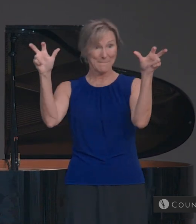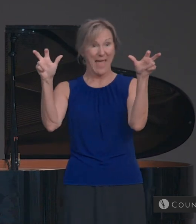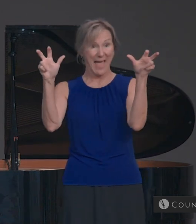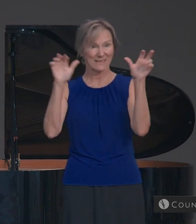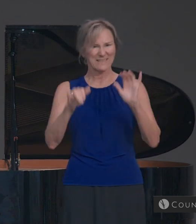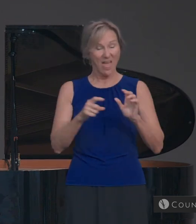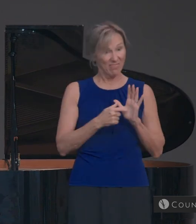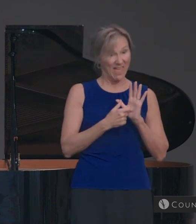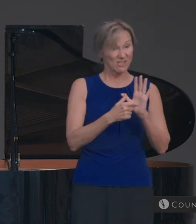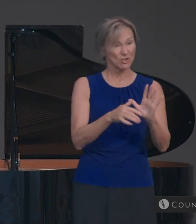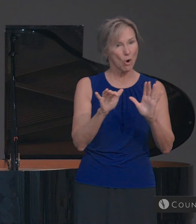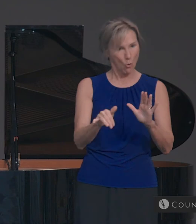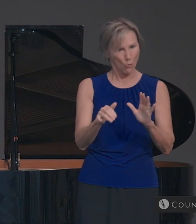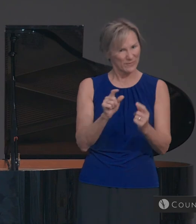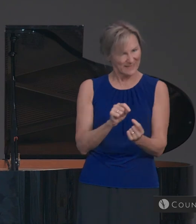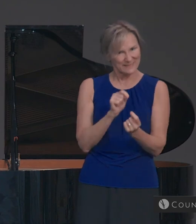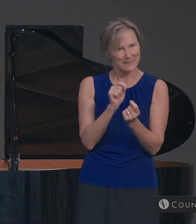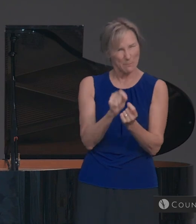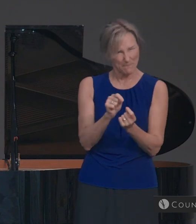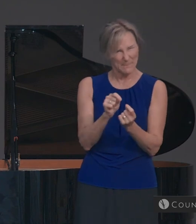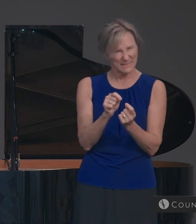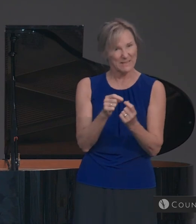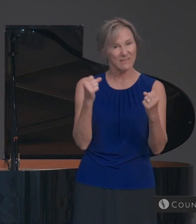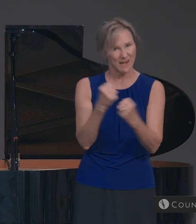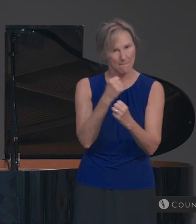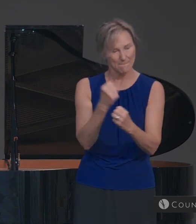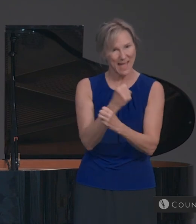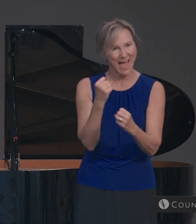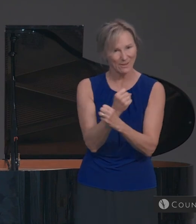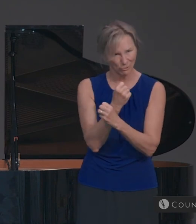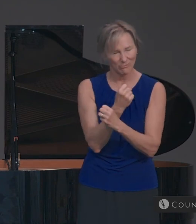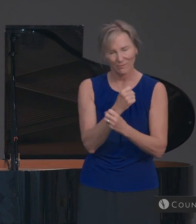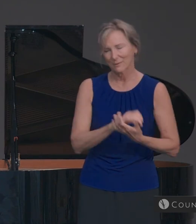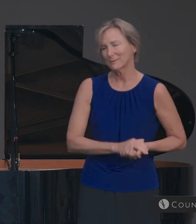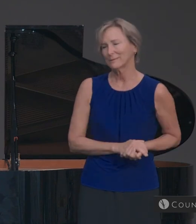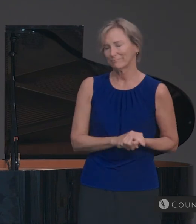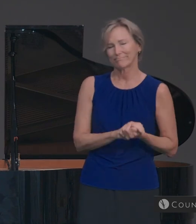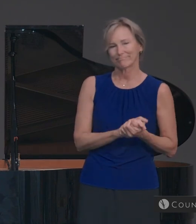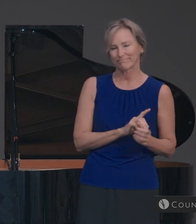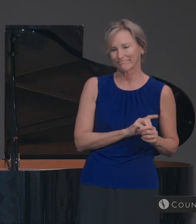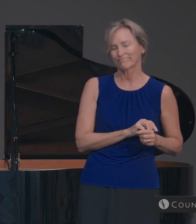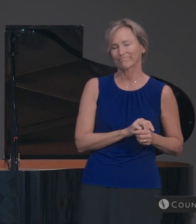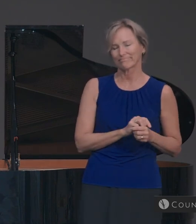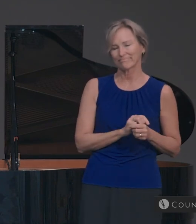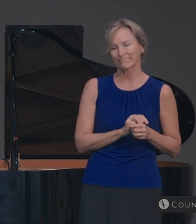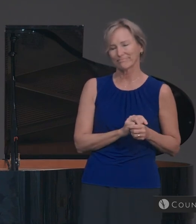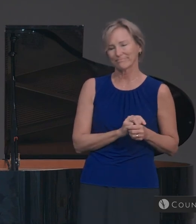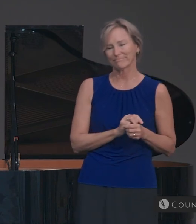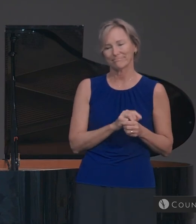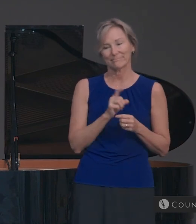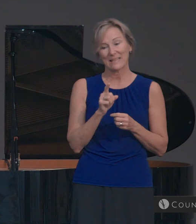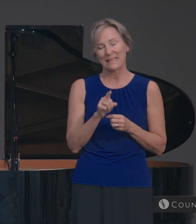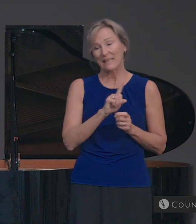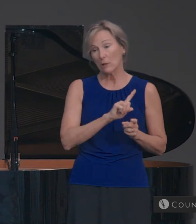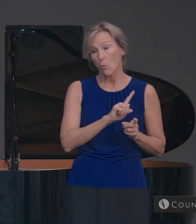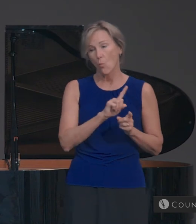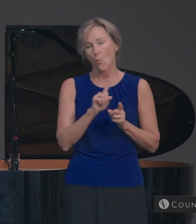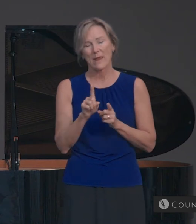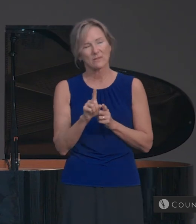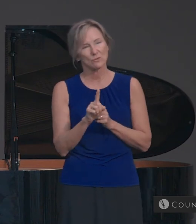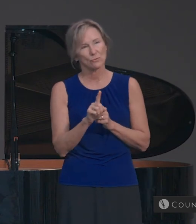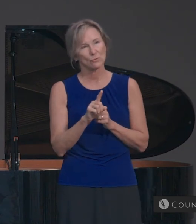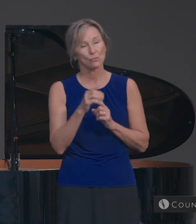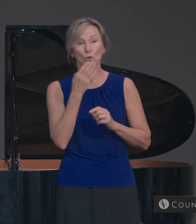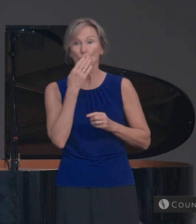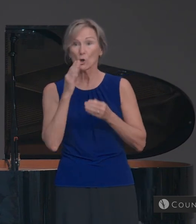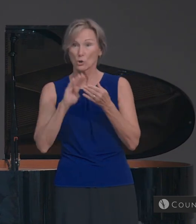there's no pictures of him taking Jerusalem. But he was on his way toward Jerusalem. Why didn't he take Jerusalem? Because